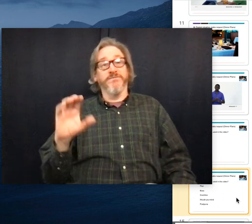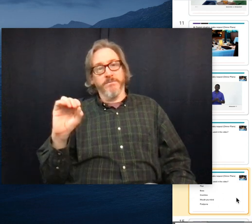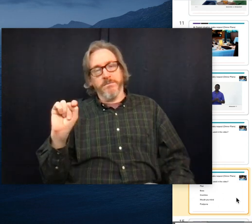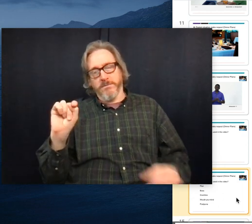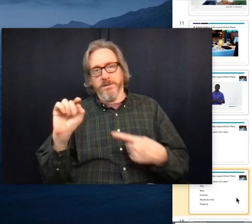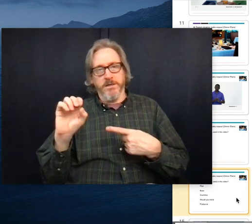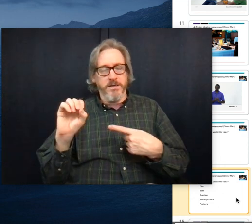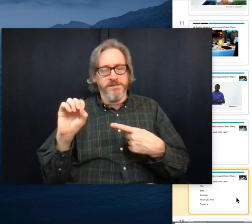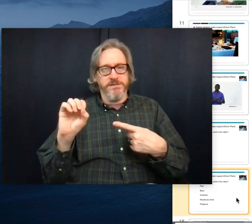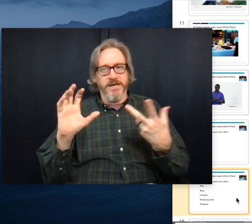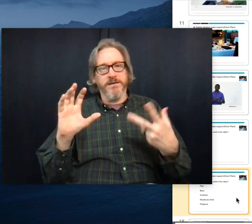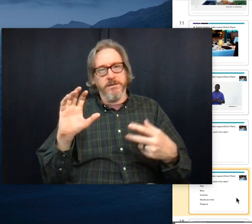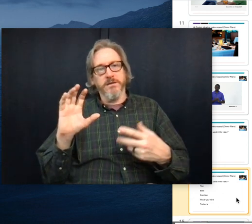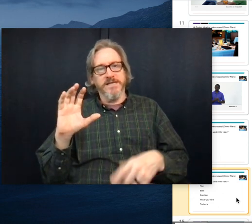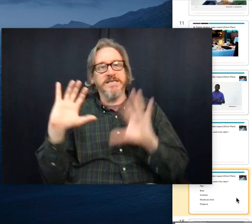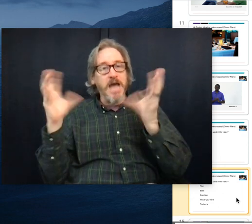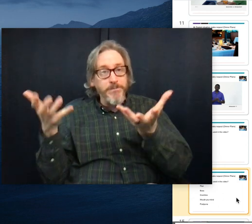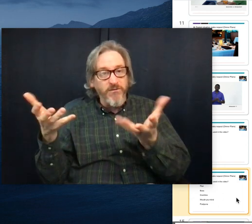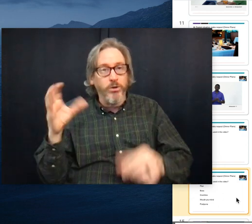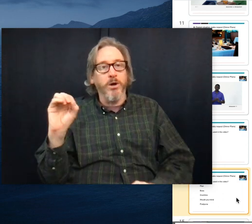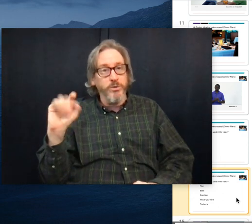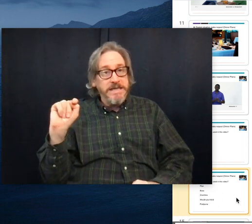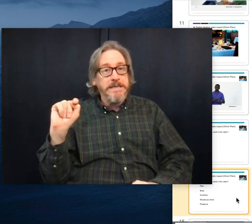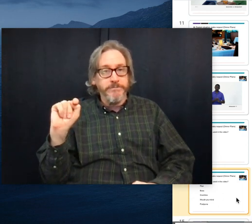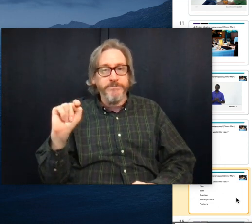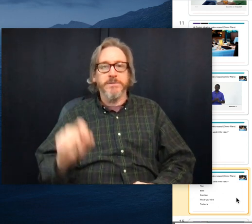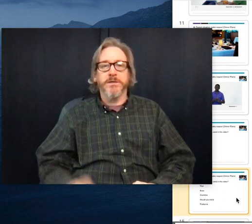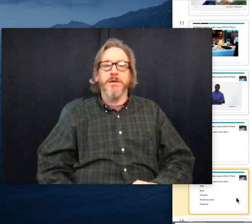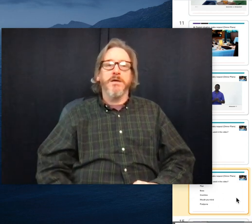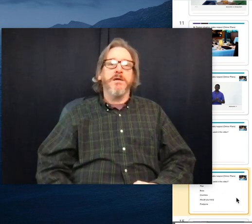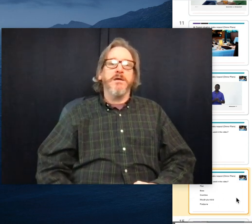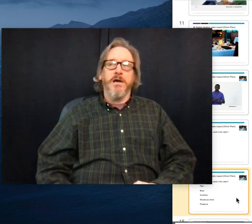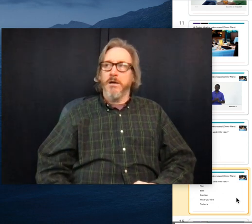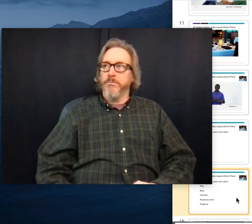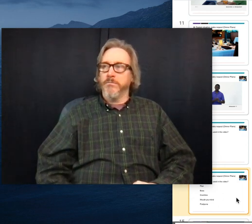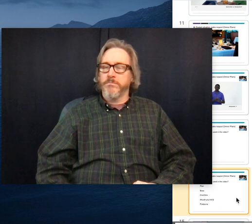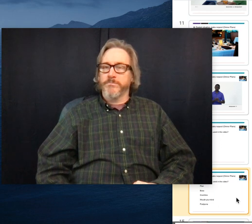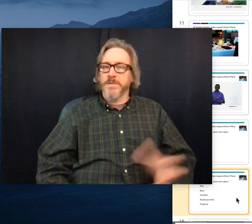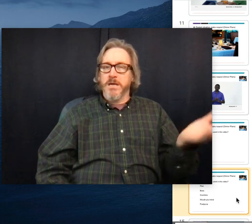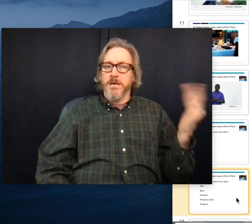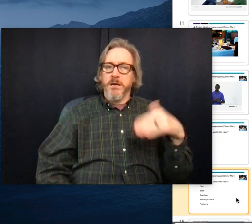of, it's like, it's a type of work, OT.